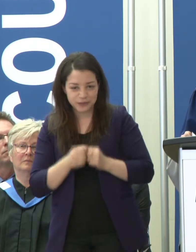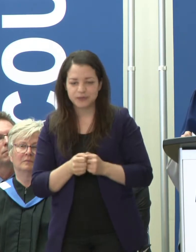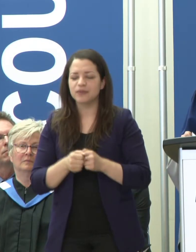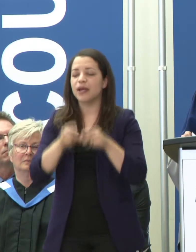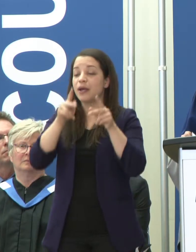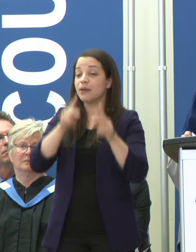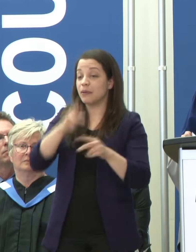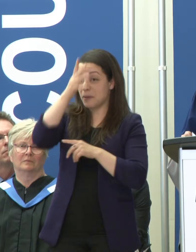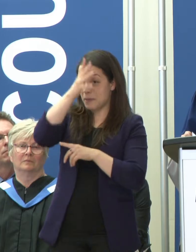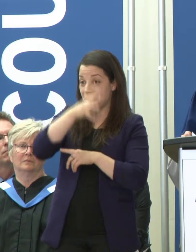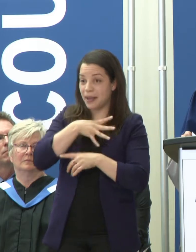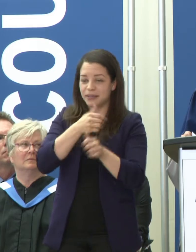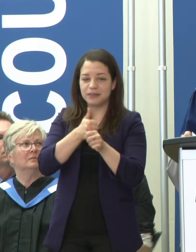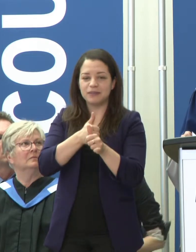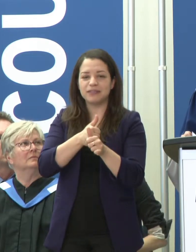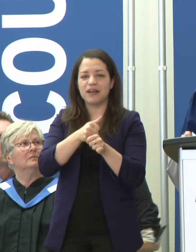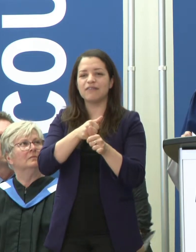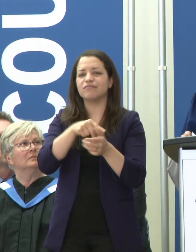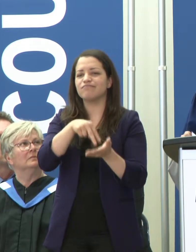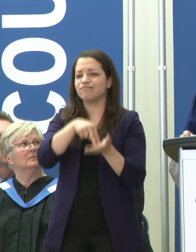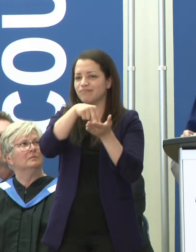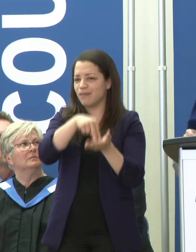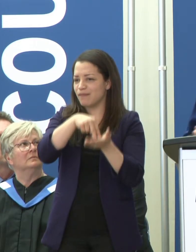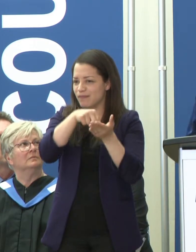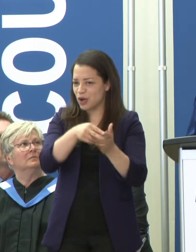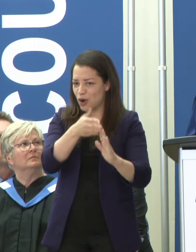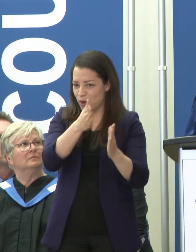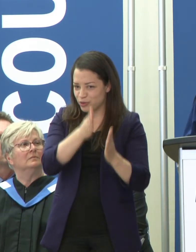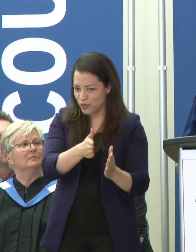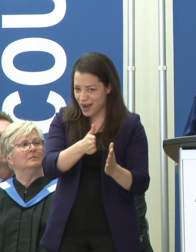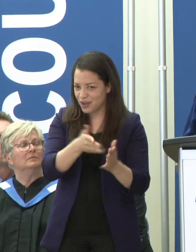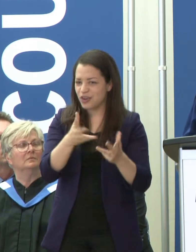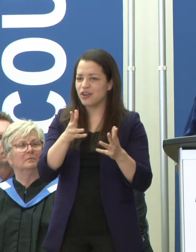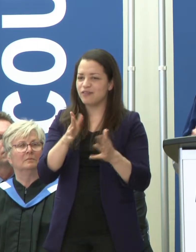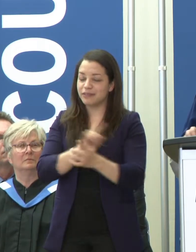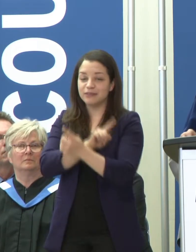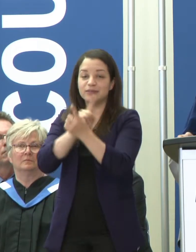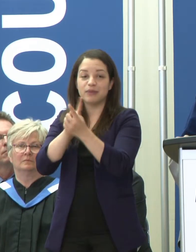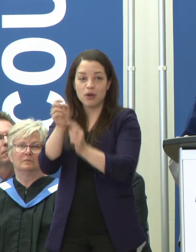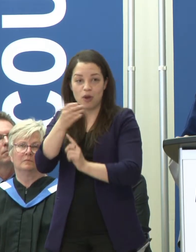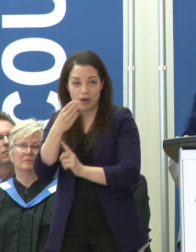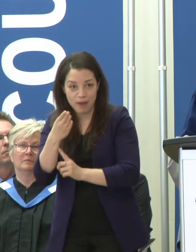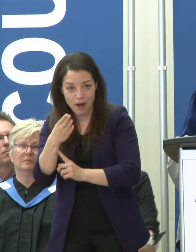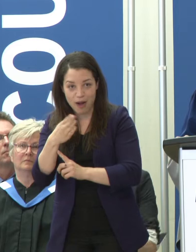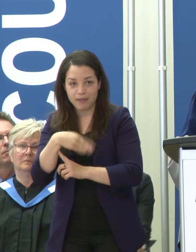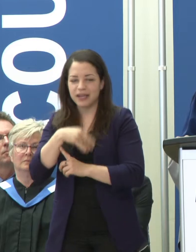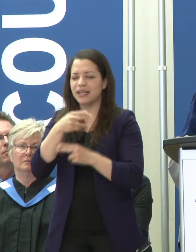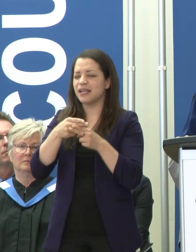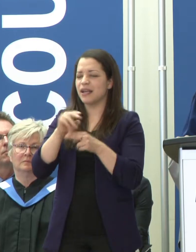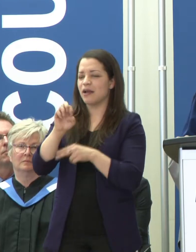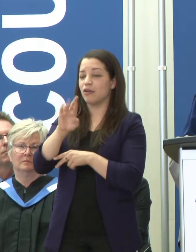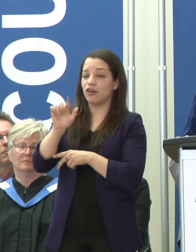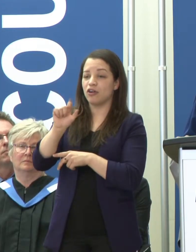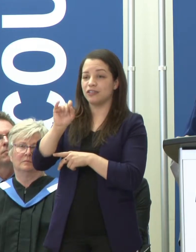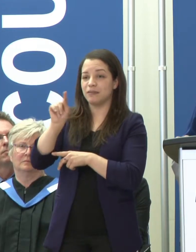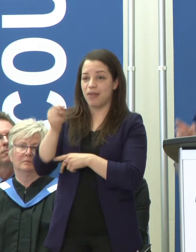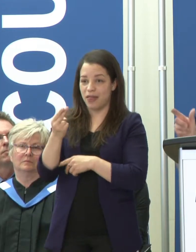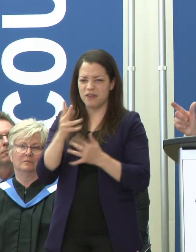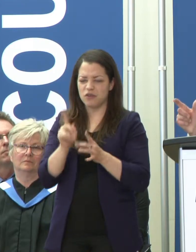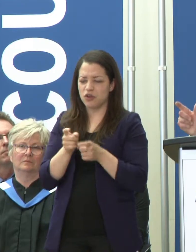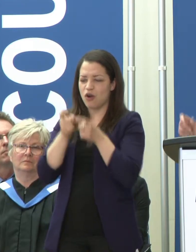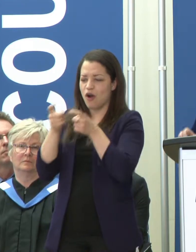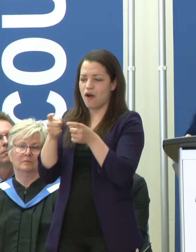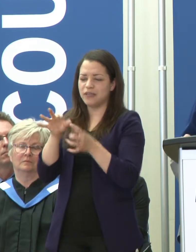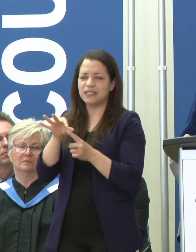him a little military cloth patch. That man, his name was Earl Smith, and he explained